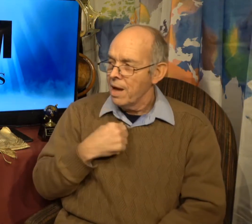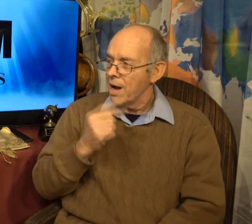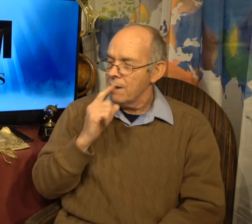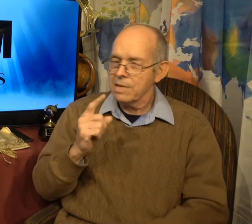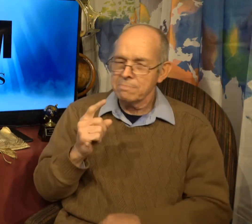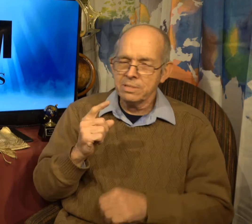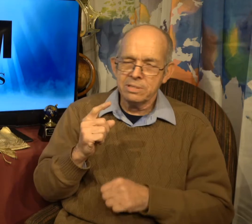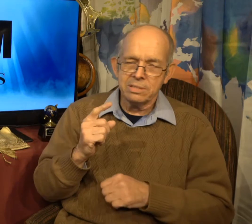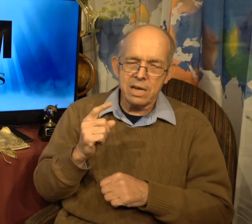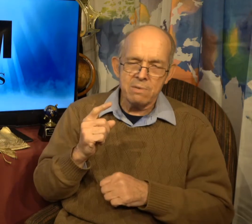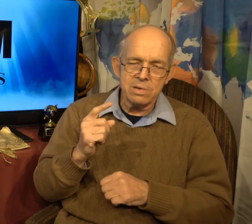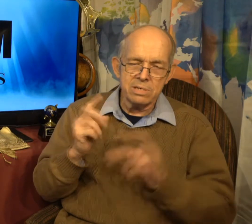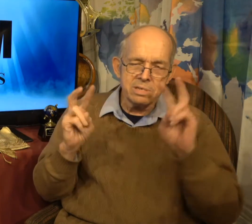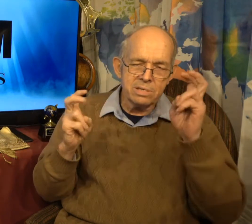done. I am serious.